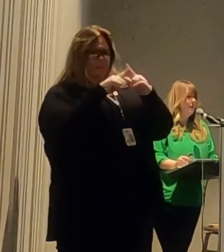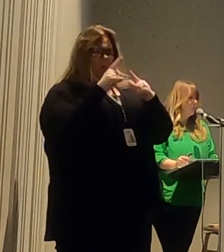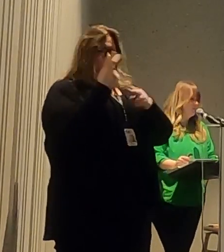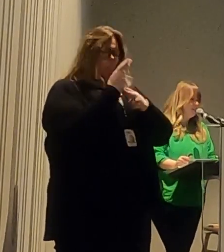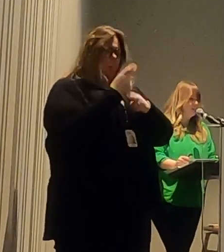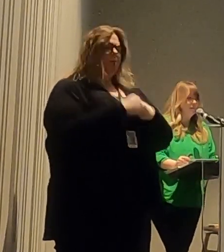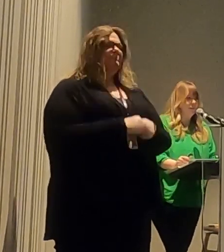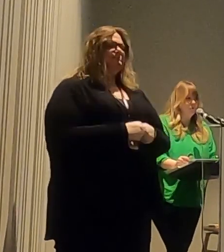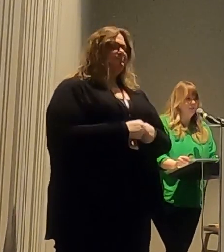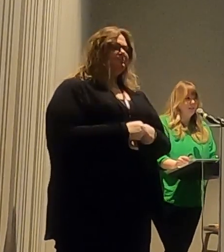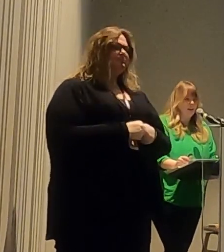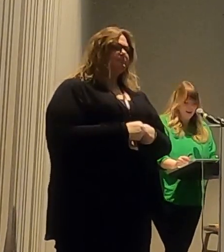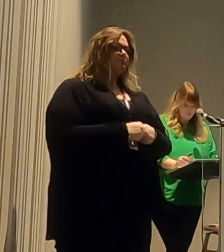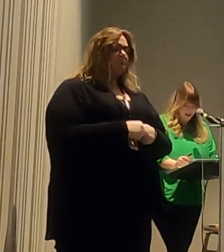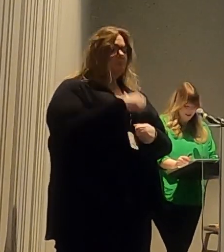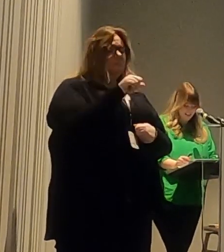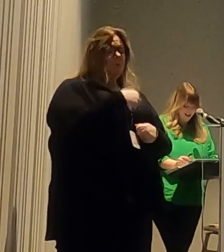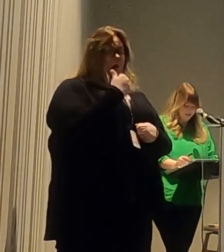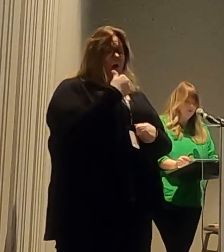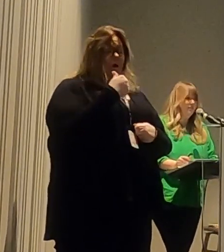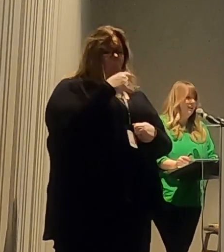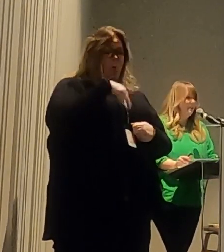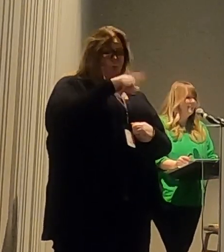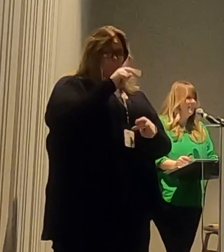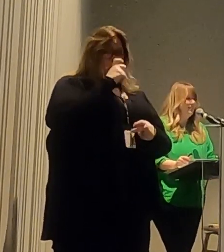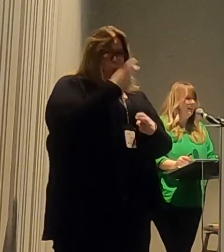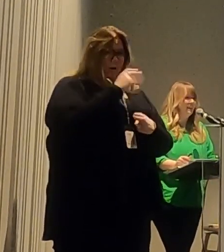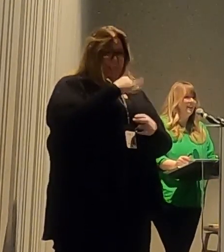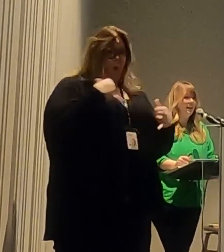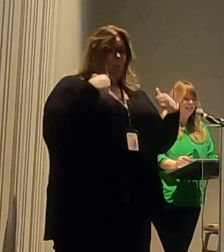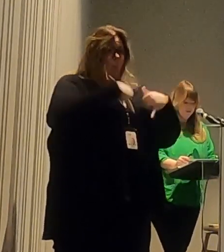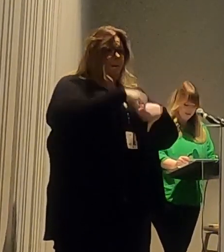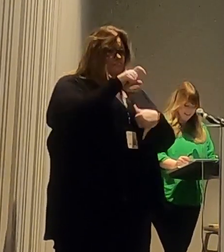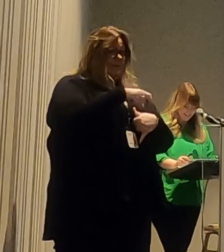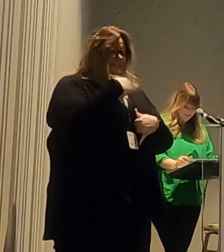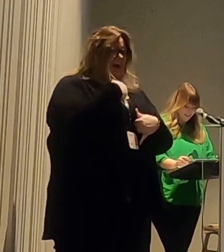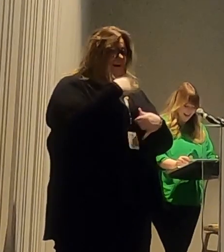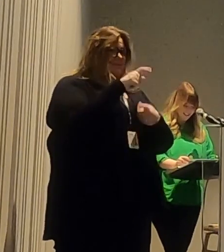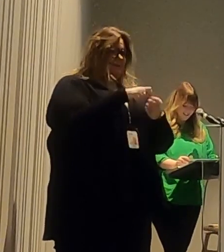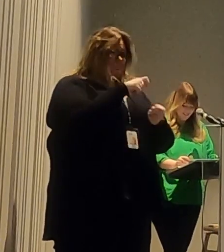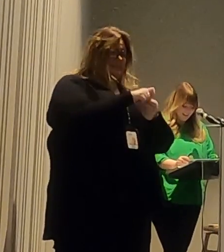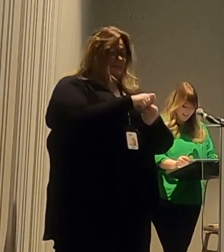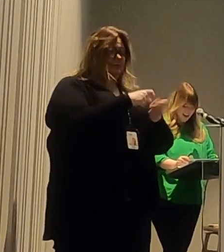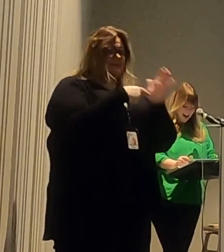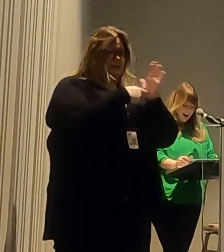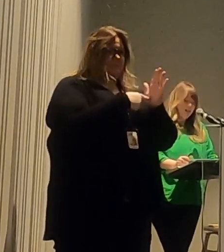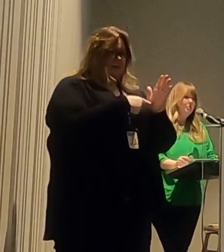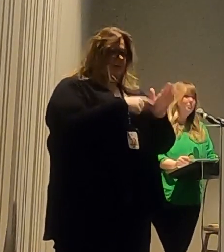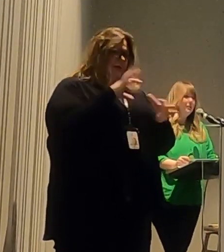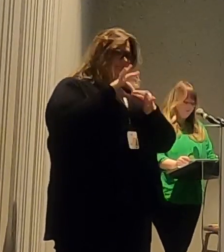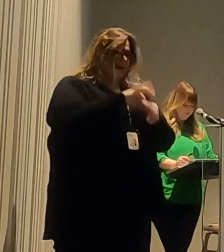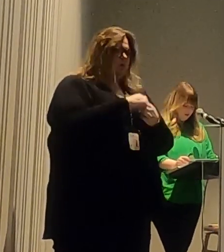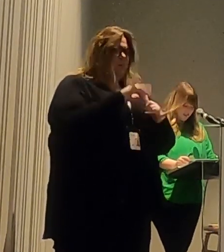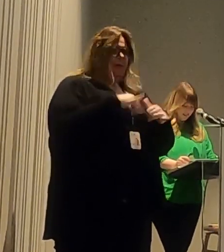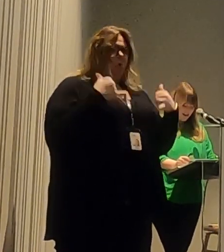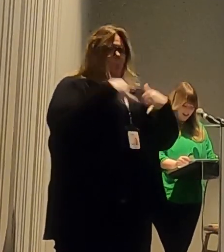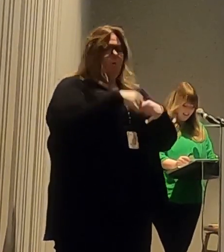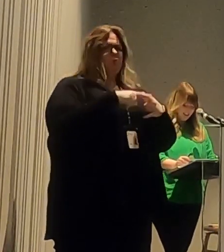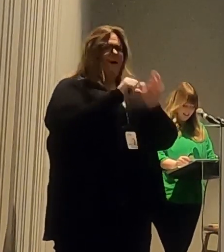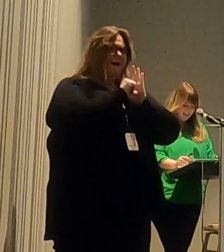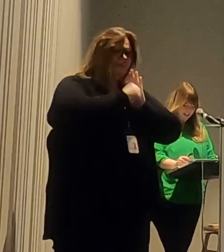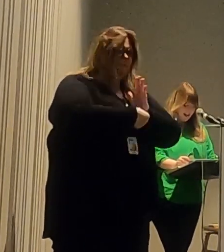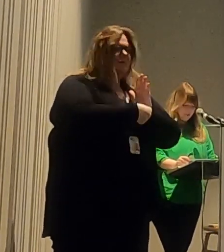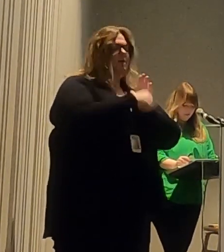robe worn by one of these individuals would have to have some very significant symbolism attached to it to reinforce